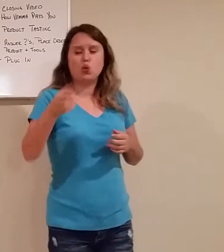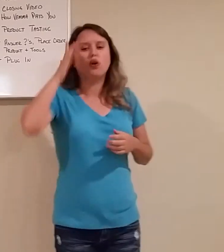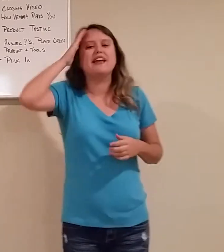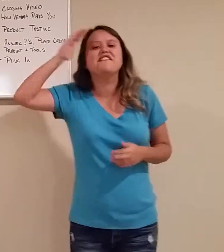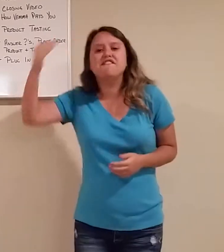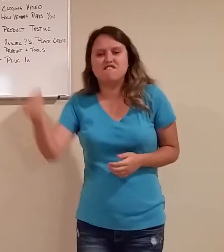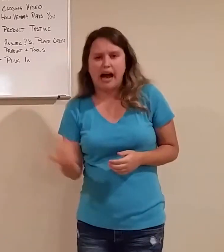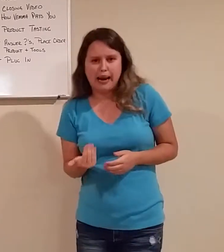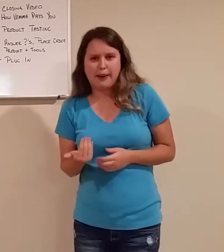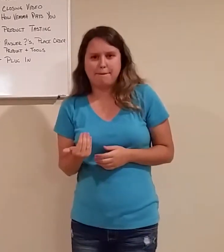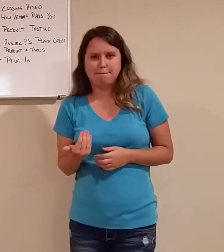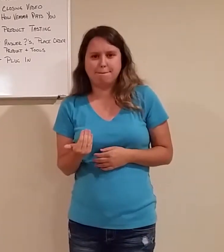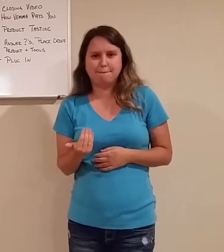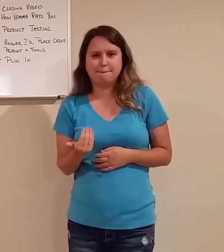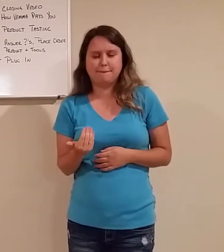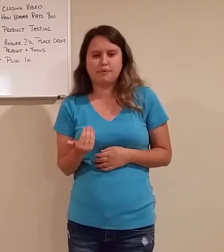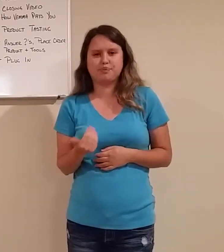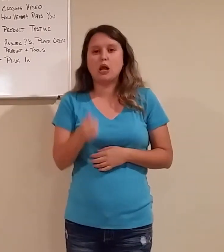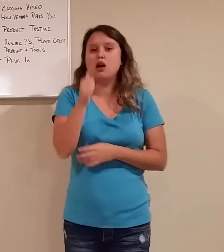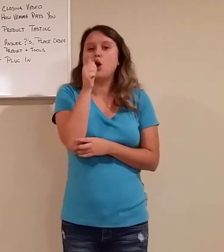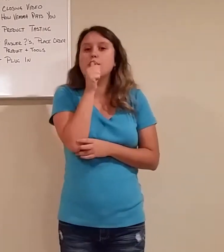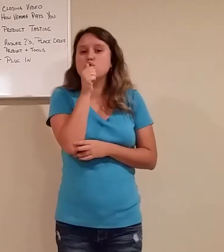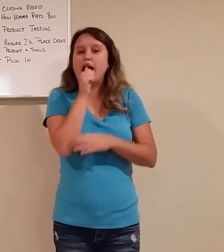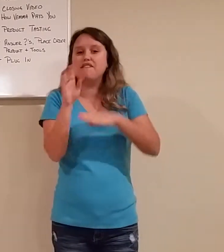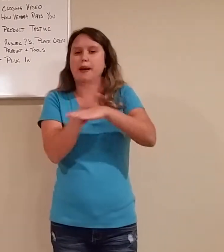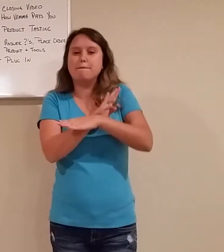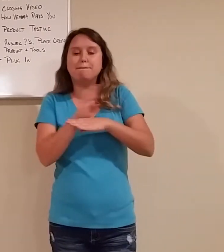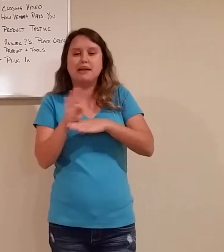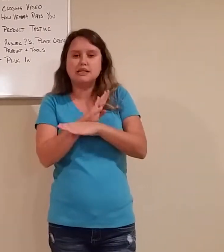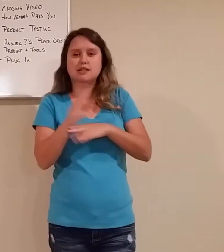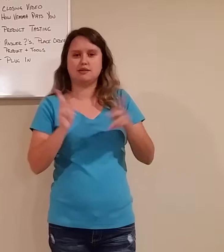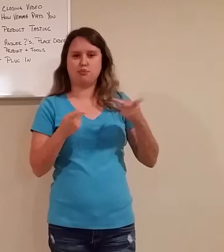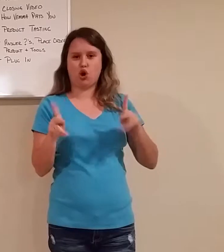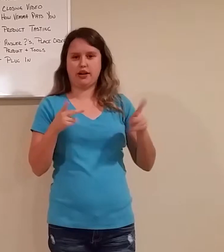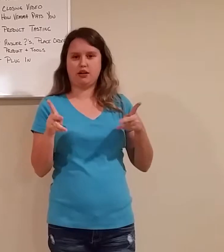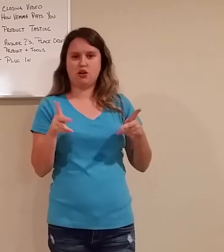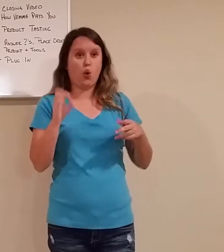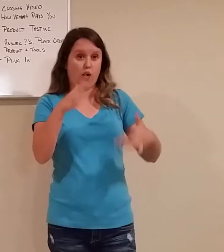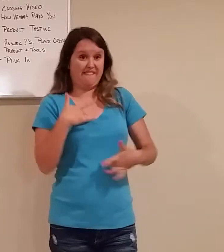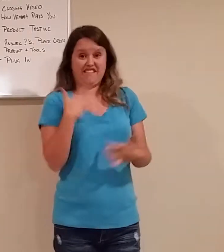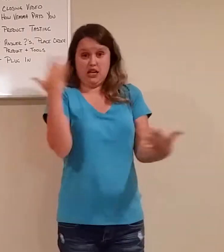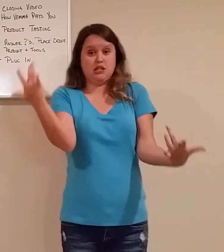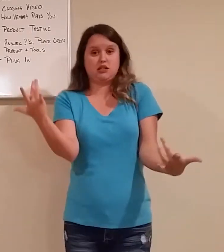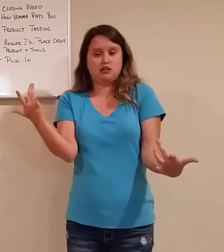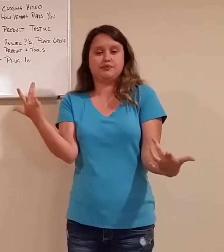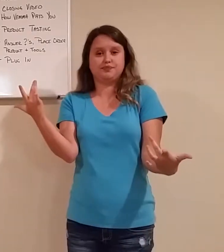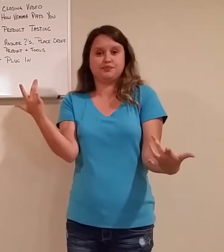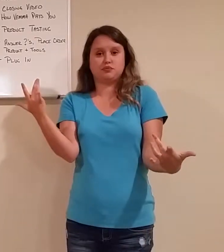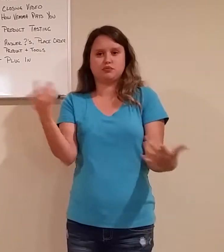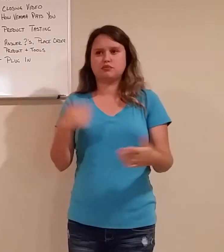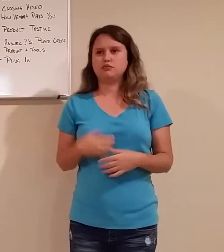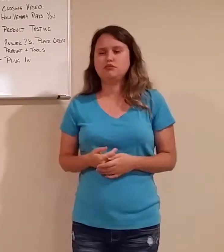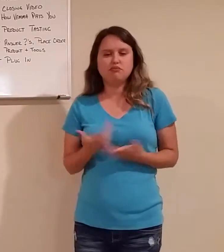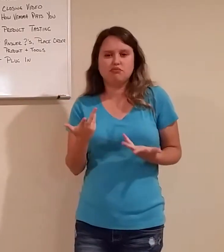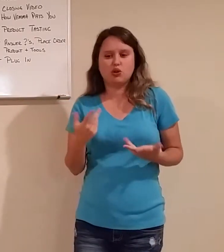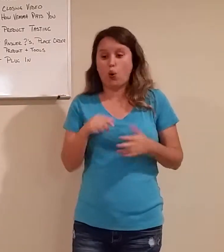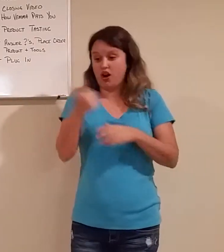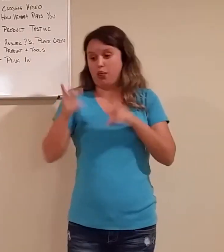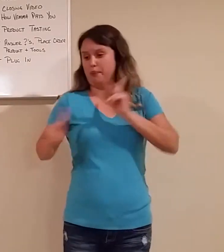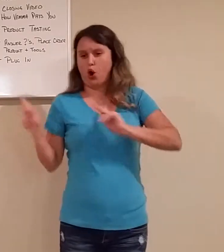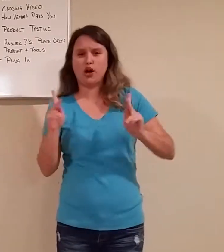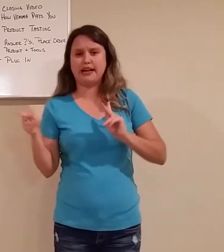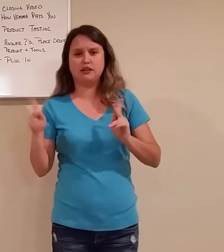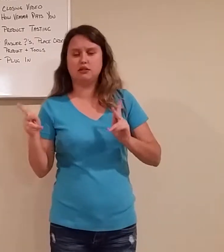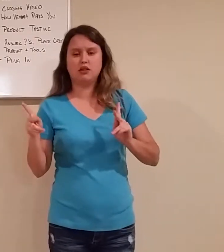key phrase, a private business reception, or an event, or a party.